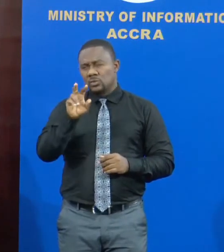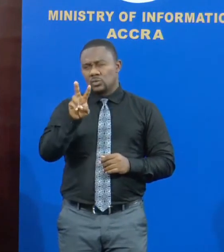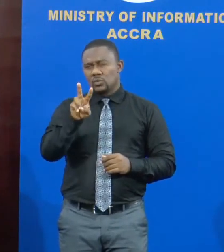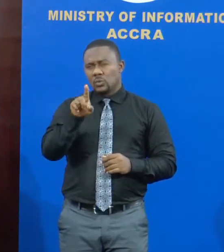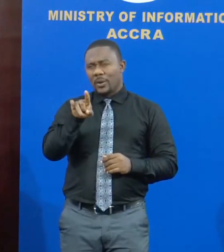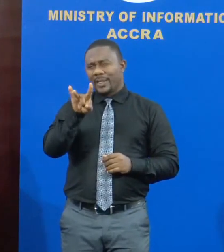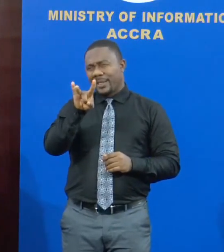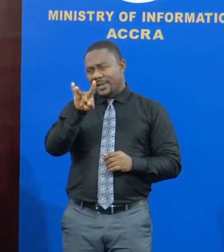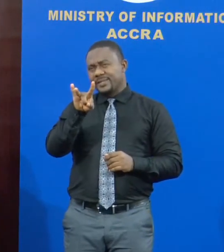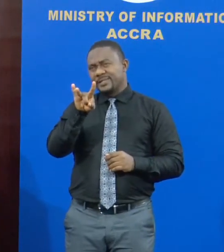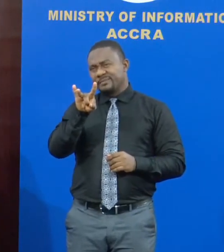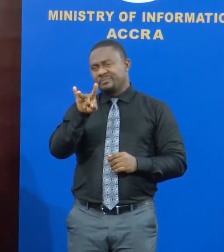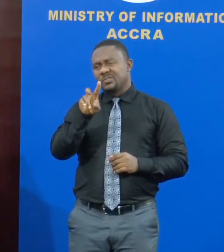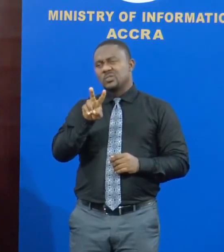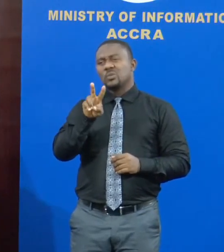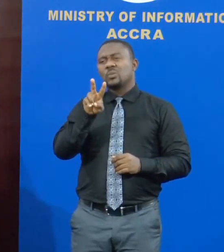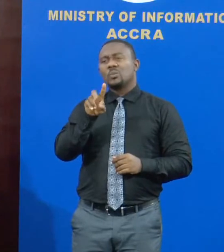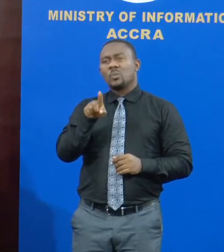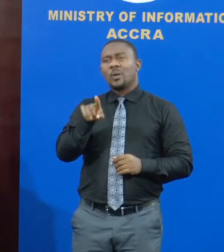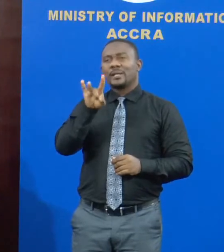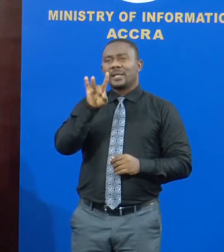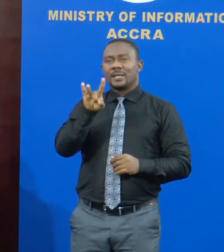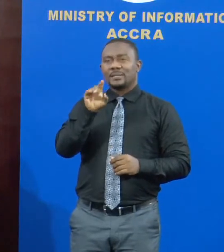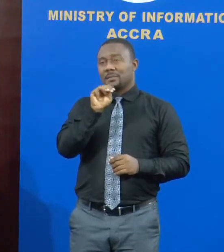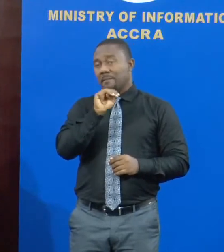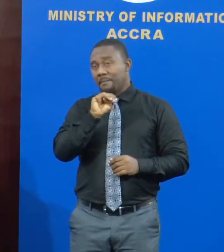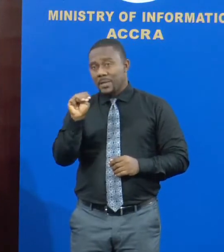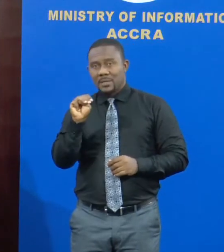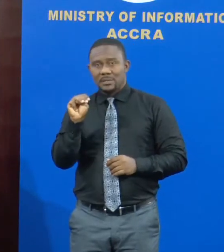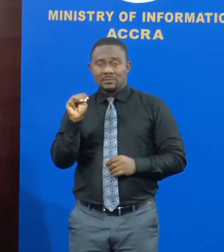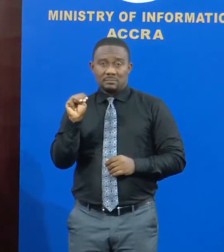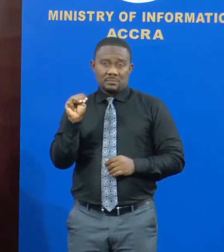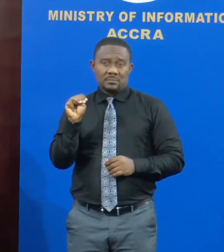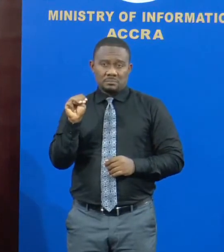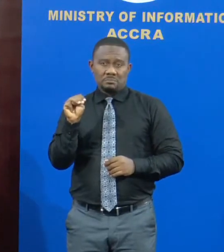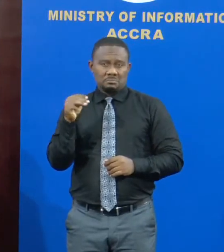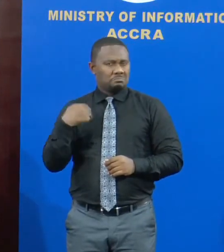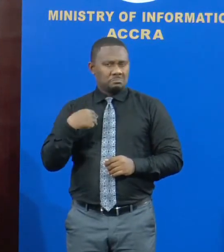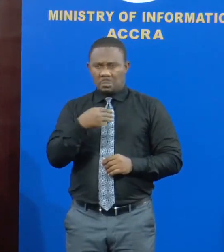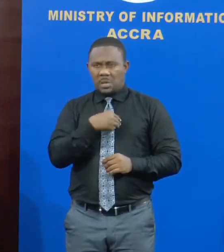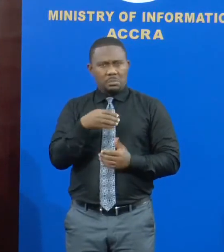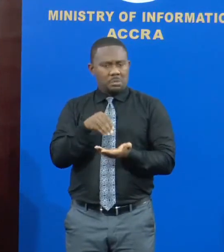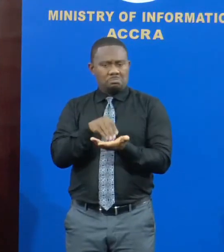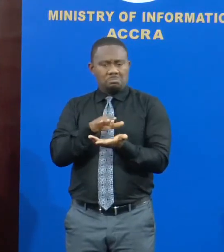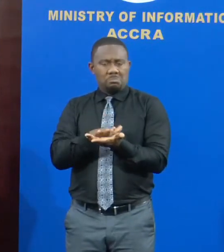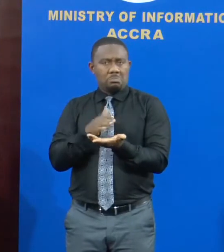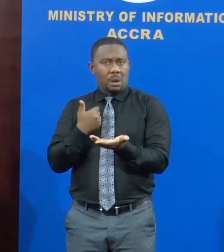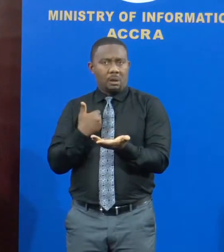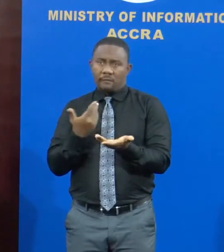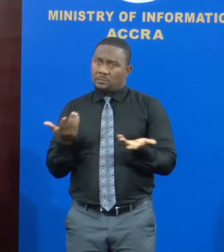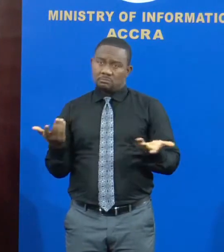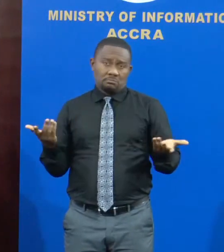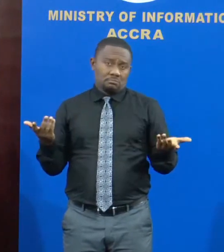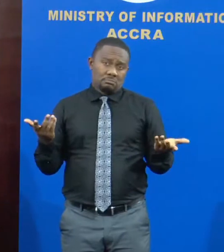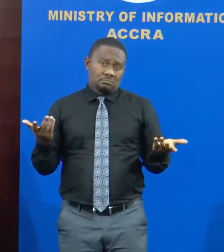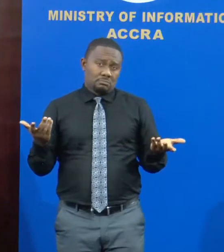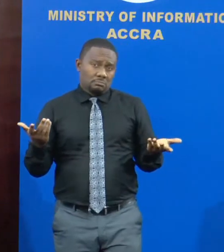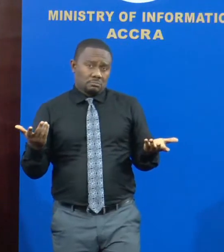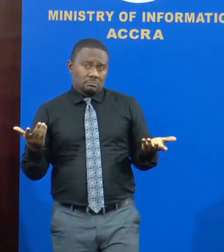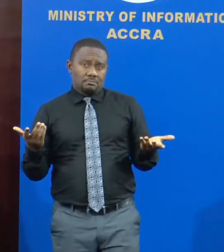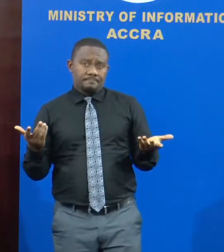the biometric identities of about 2.8 million of our members. In our database, we have